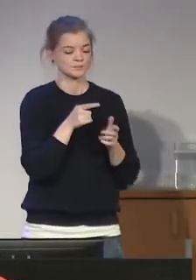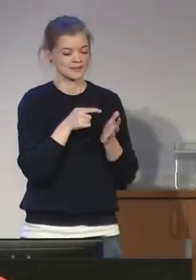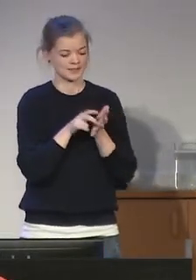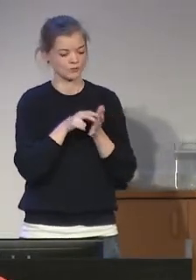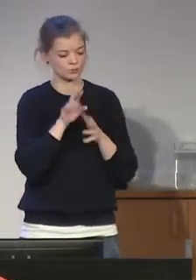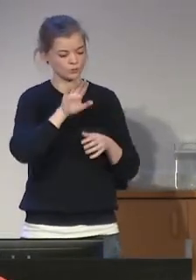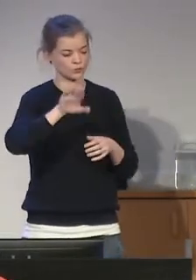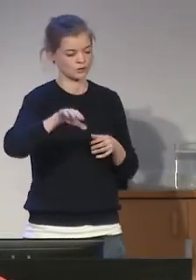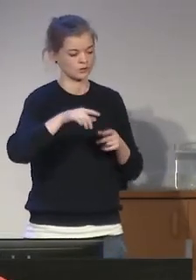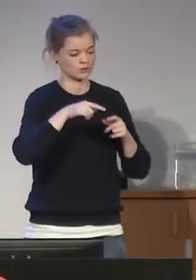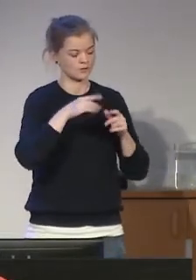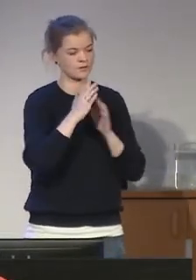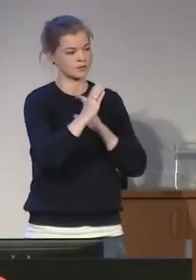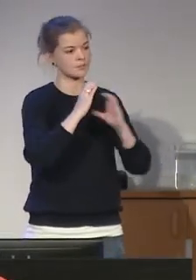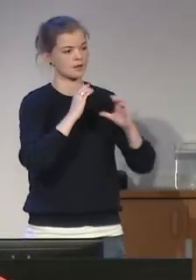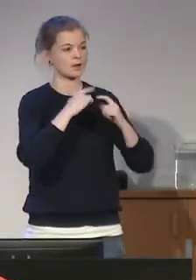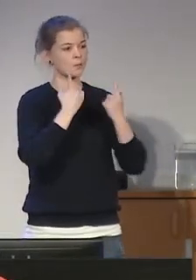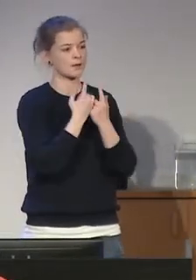Well,